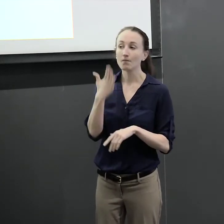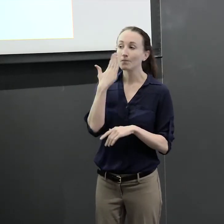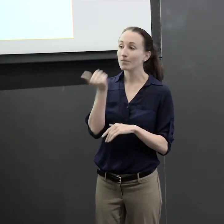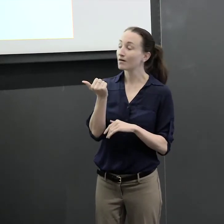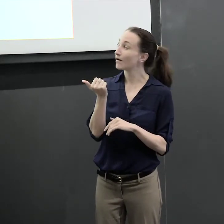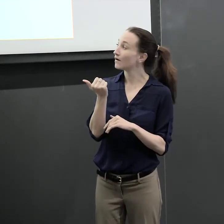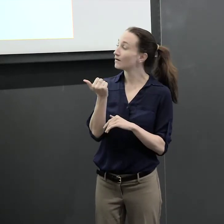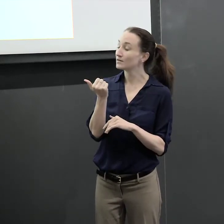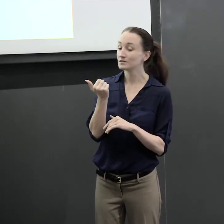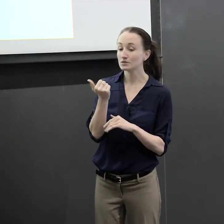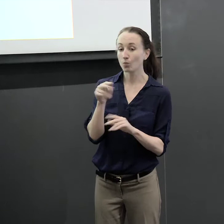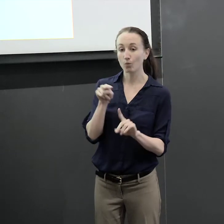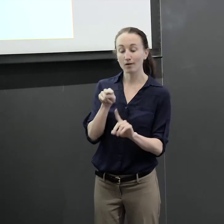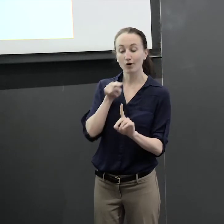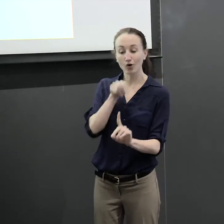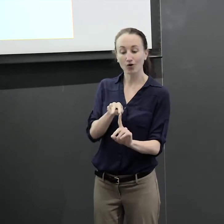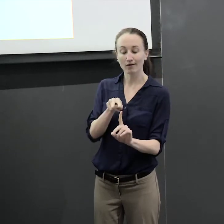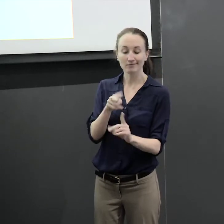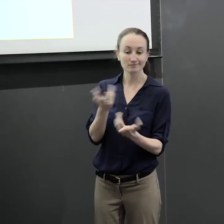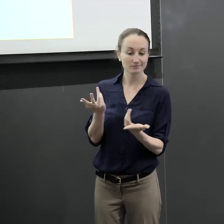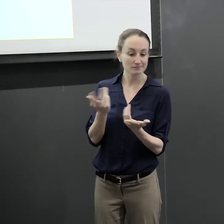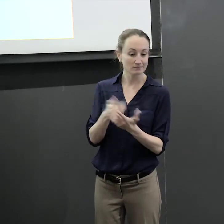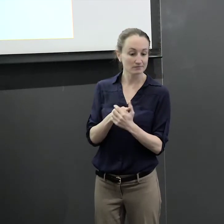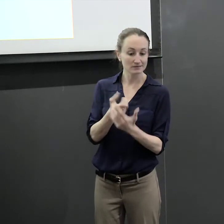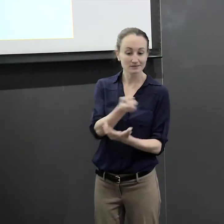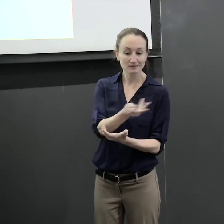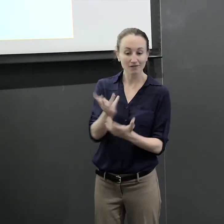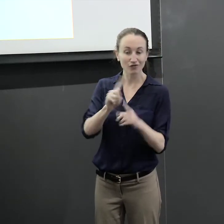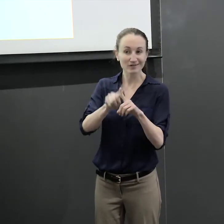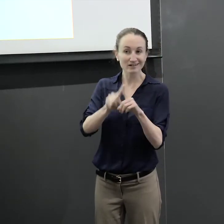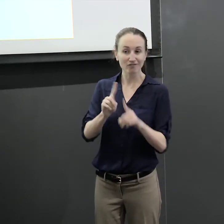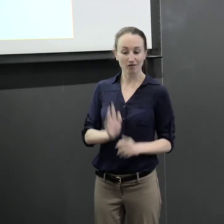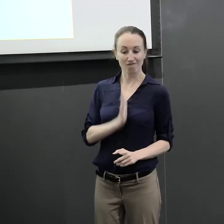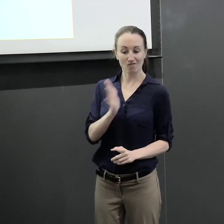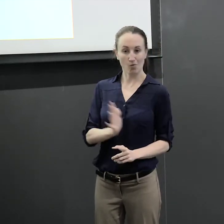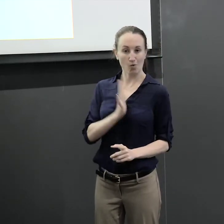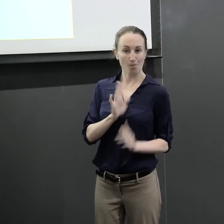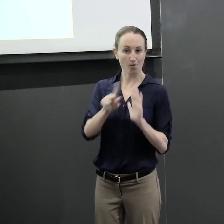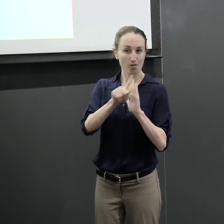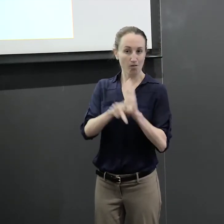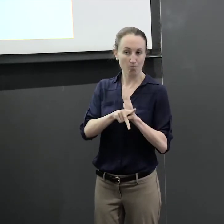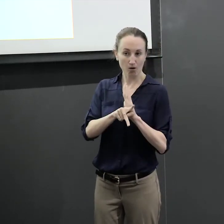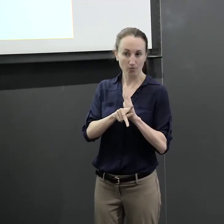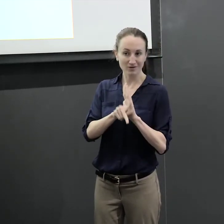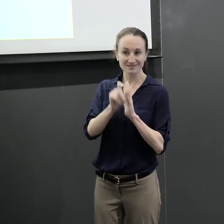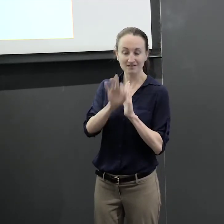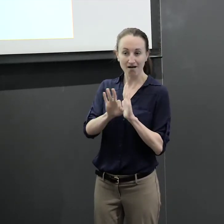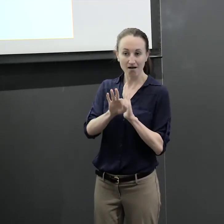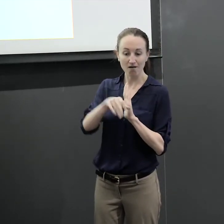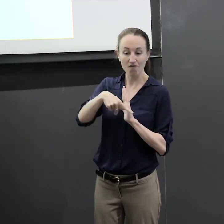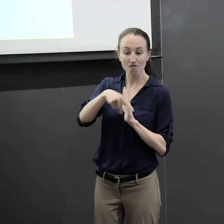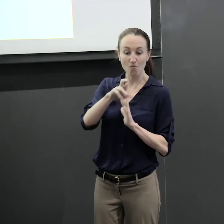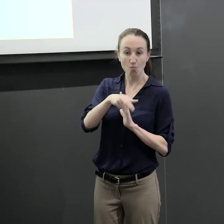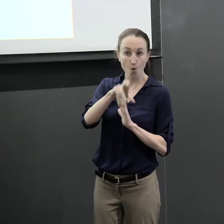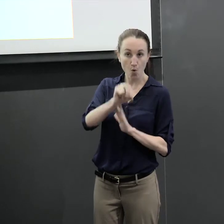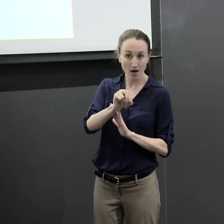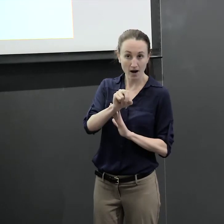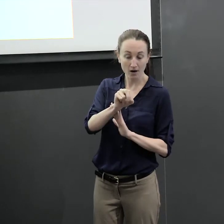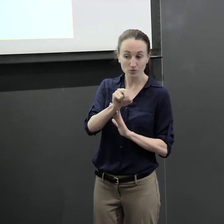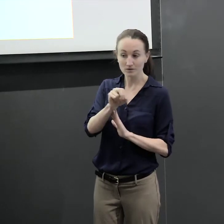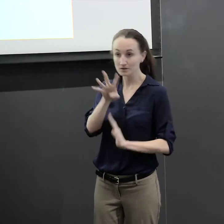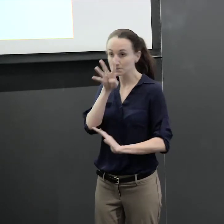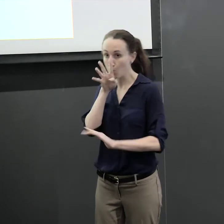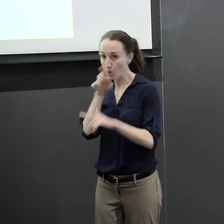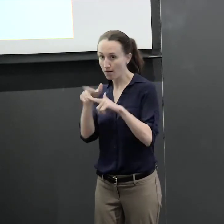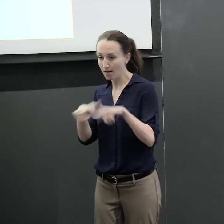because we can look at a number of formal properties of pronouns in spoken language and